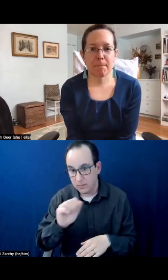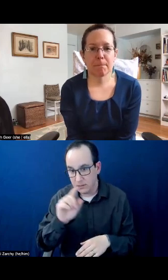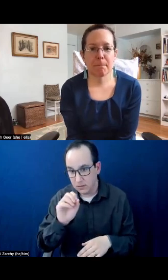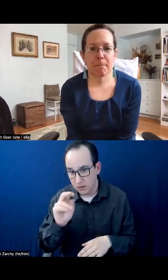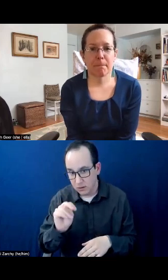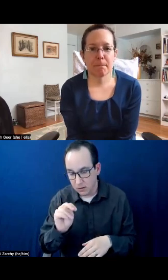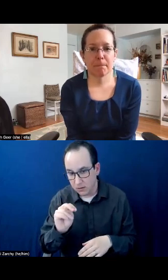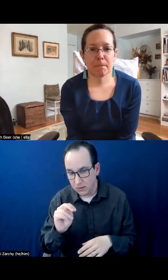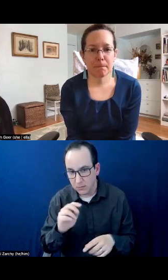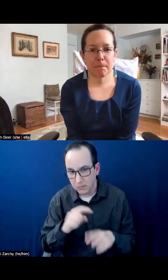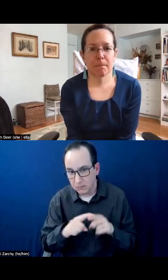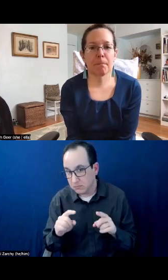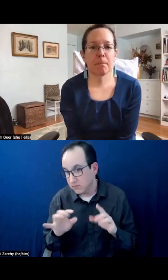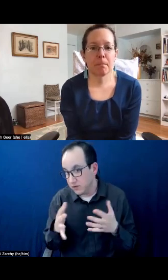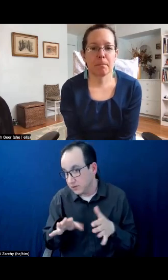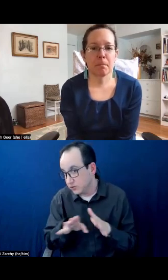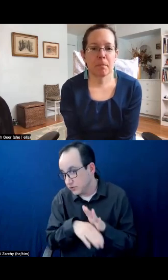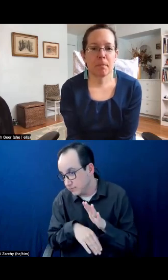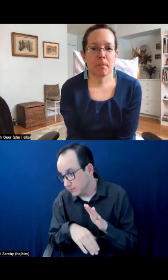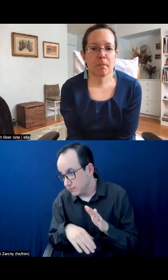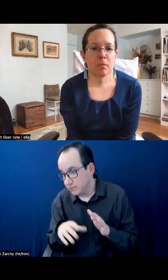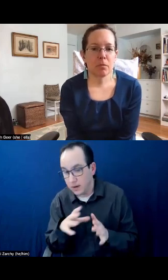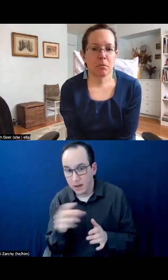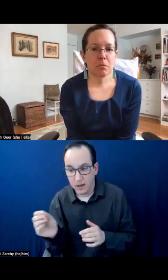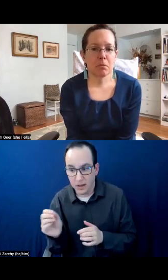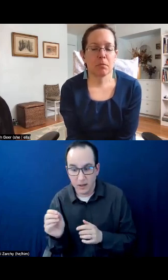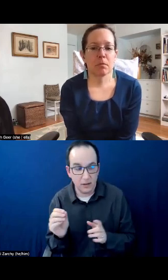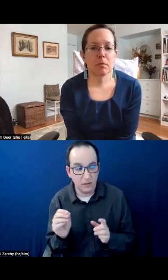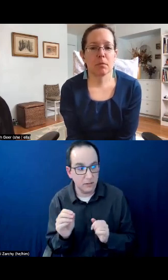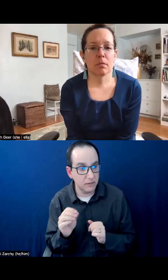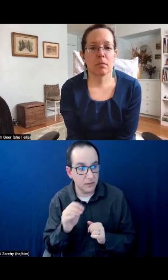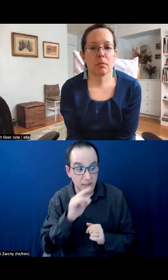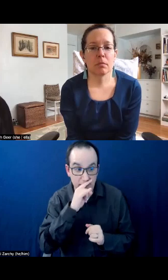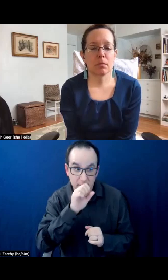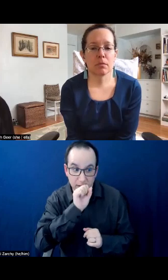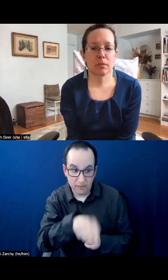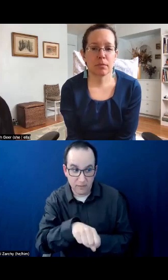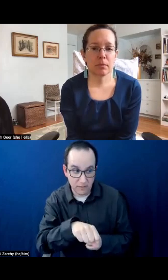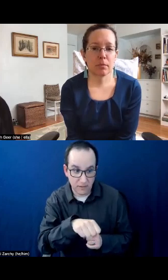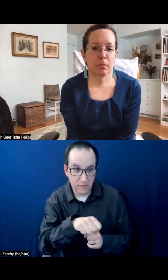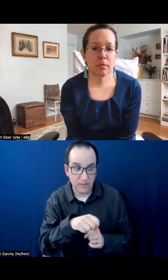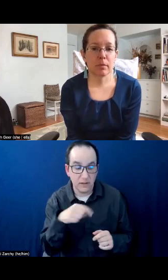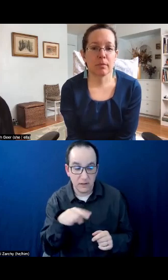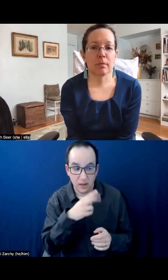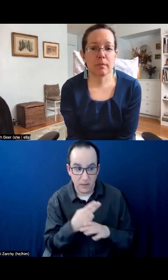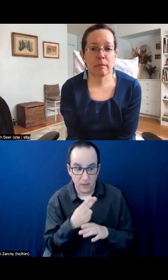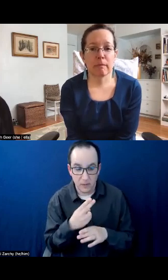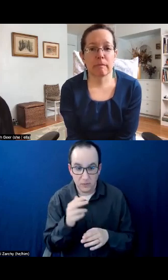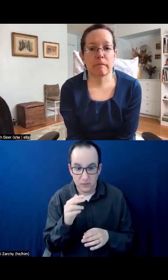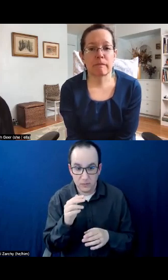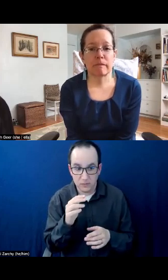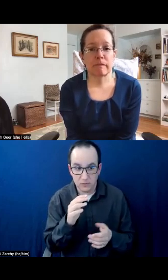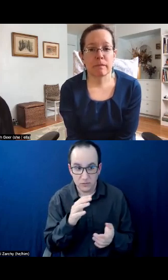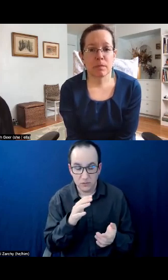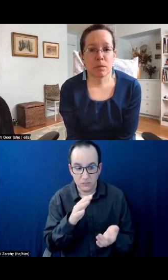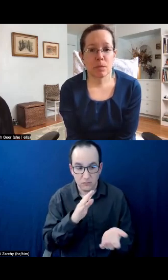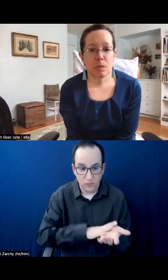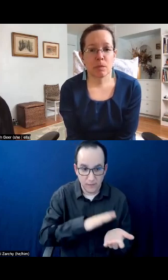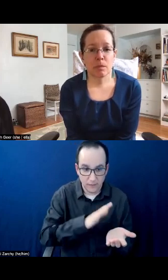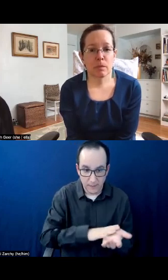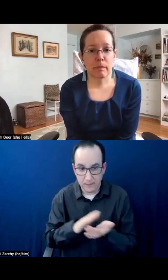you can actually buy it on Amazon. It's a show. It's pretty cheap, and kids love watching